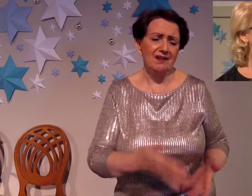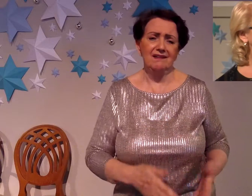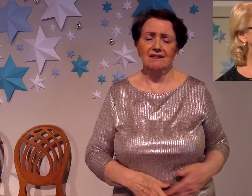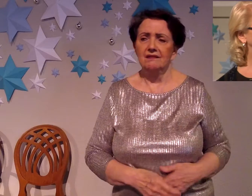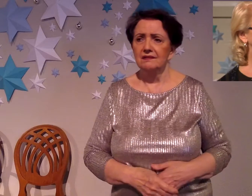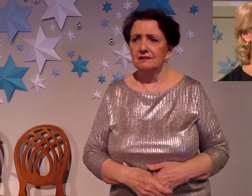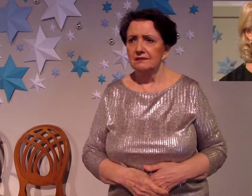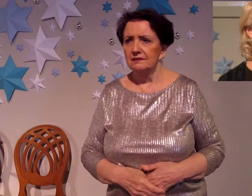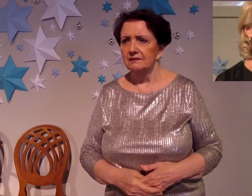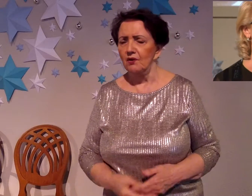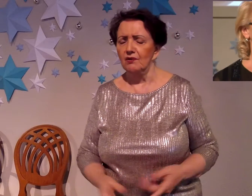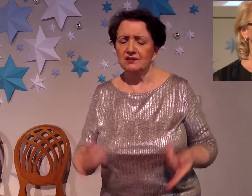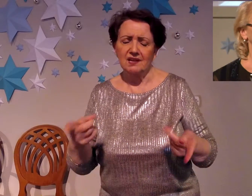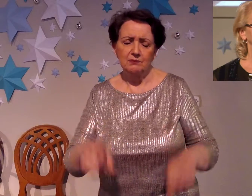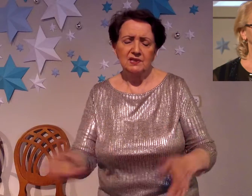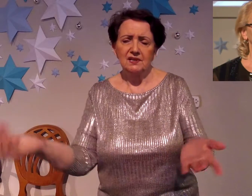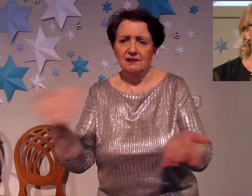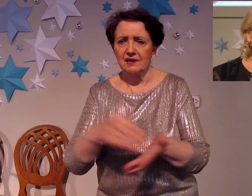here we go again.